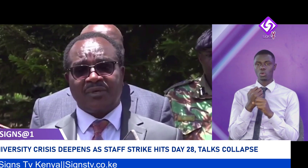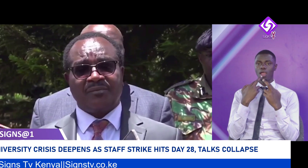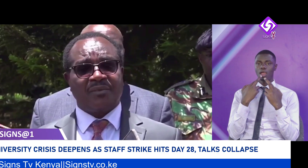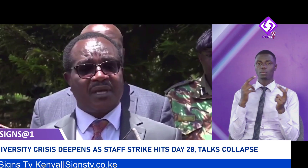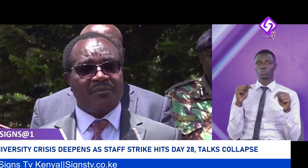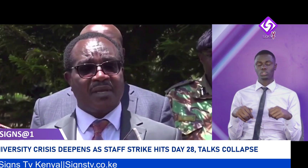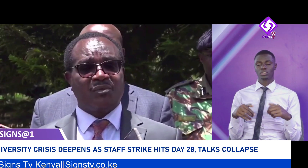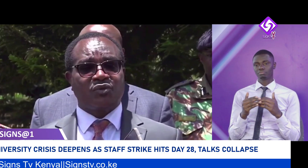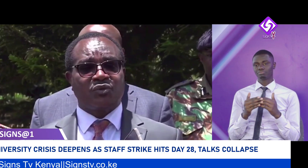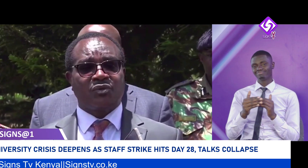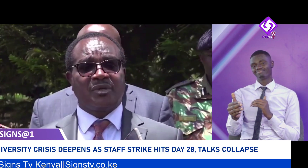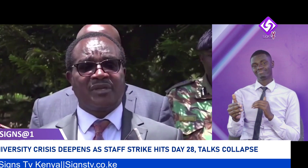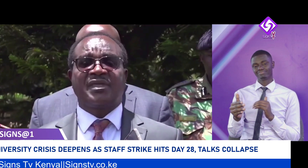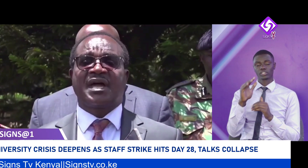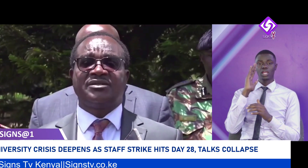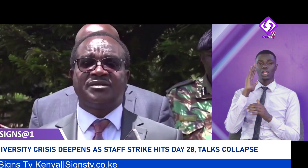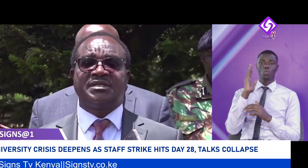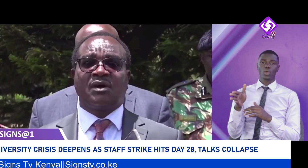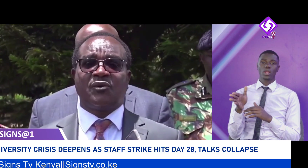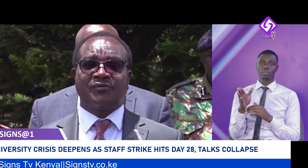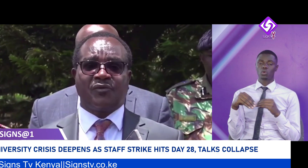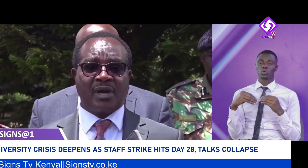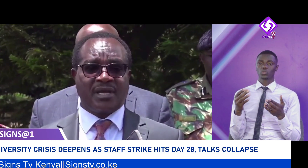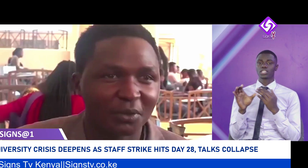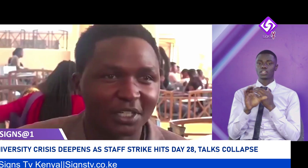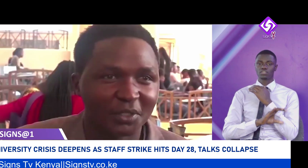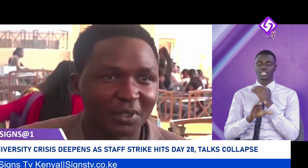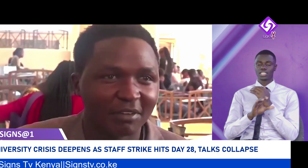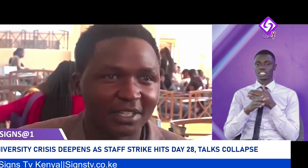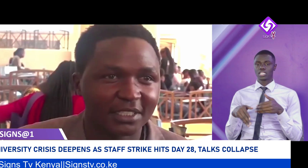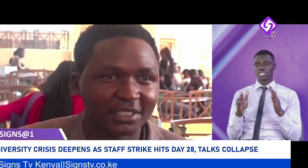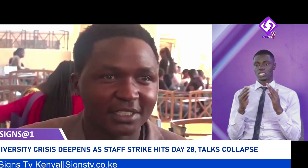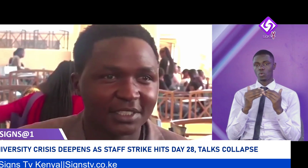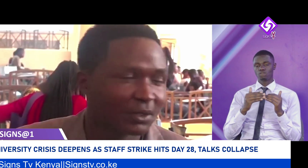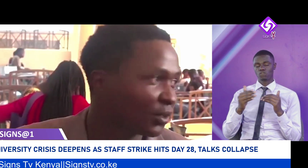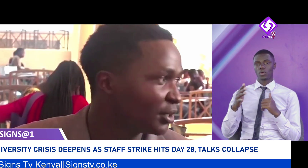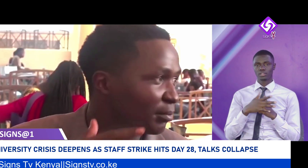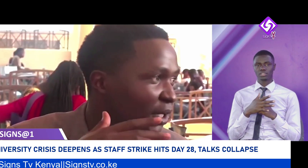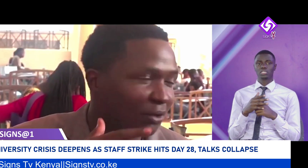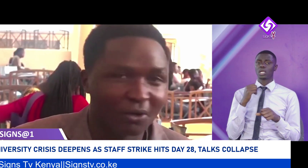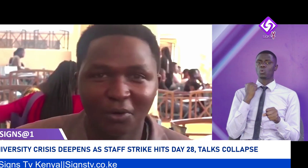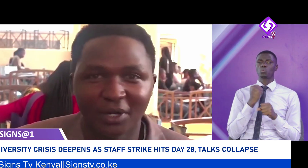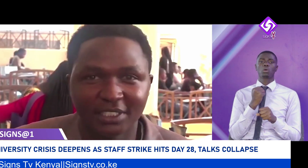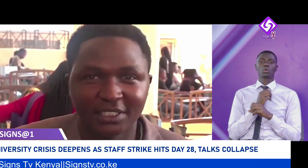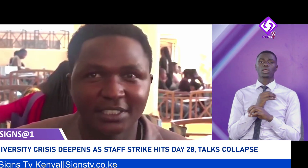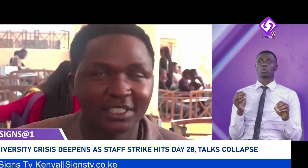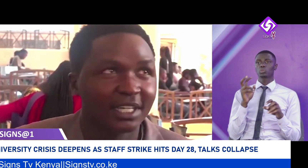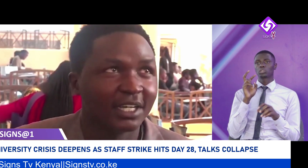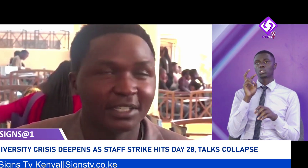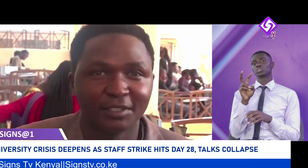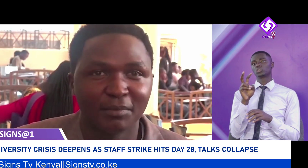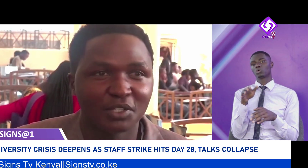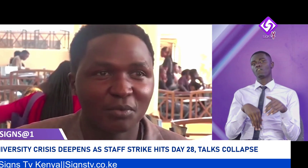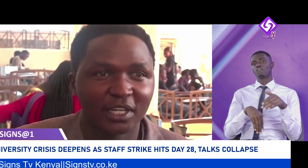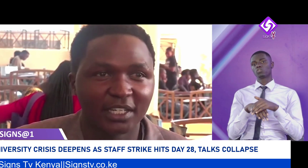we'll be able to give the country a way forward. Hakuna kitu tunafanya, tunawatch mpira huko kwa uwanja. masomo